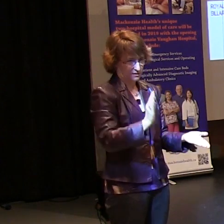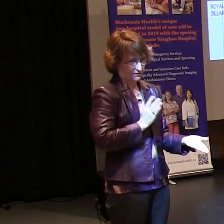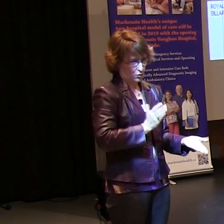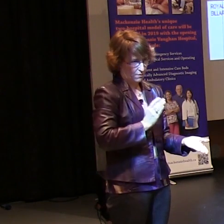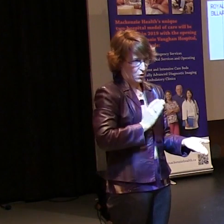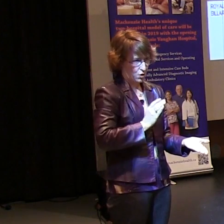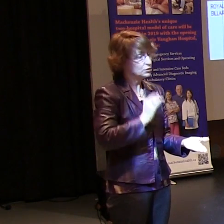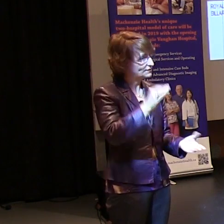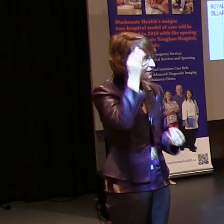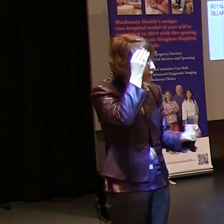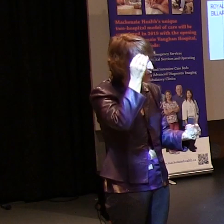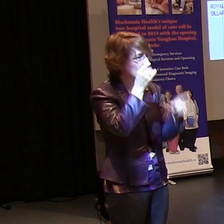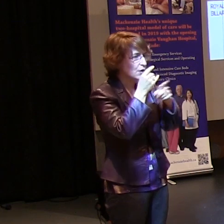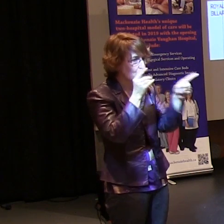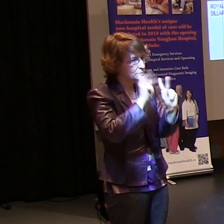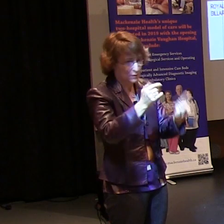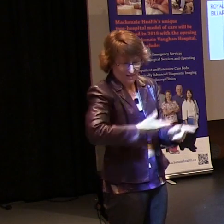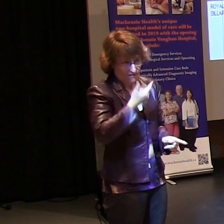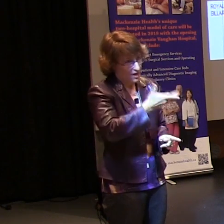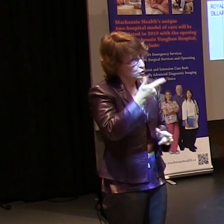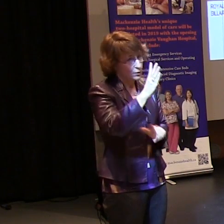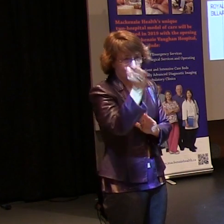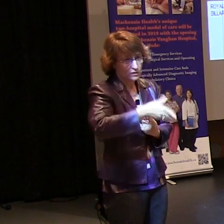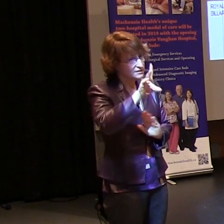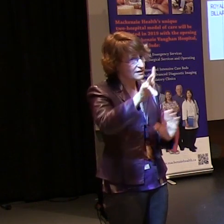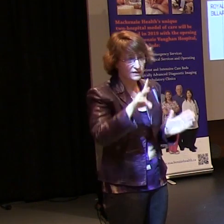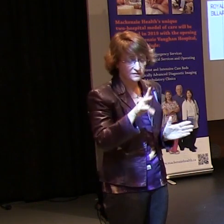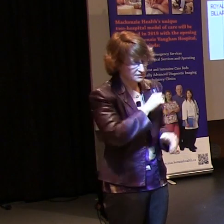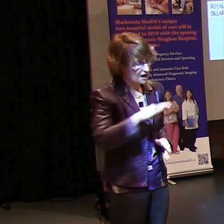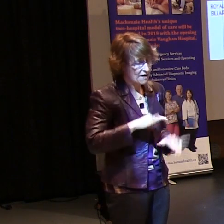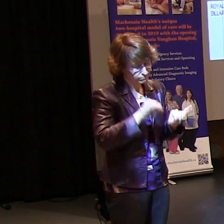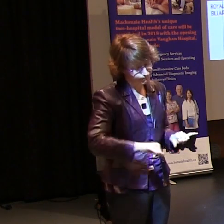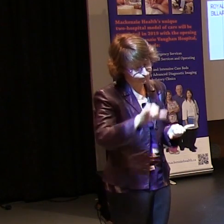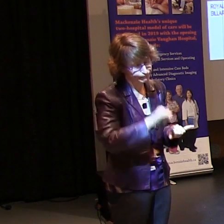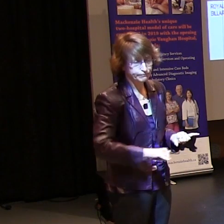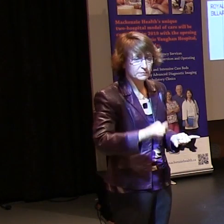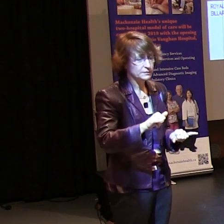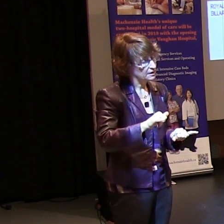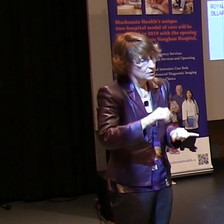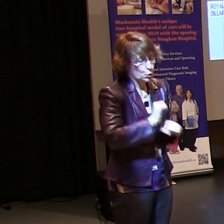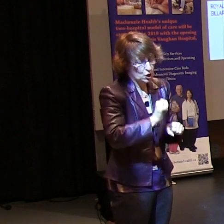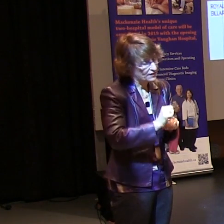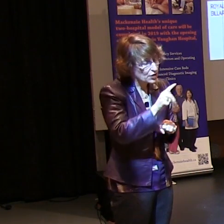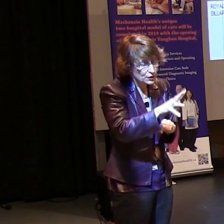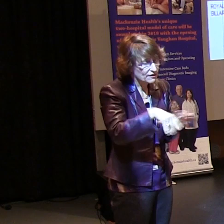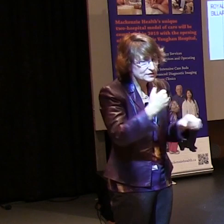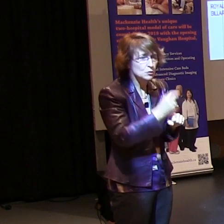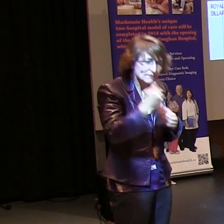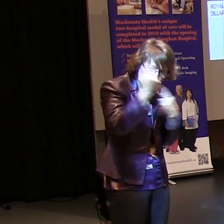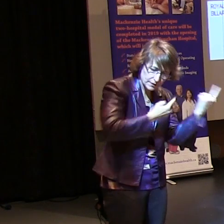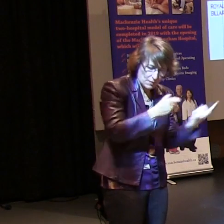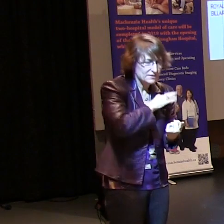This, you have to think about it. Those people live here 24/7 for 35 years. We have to think about